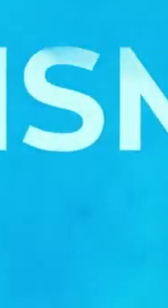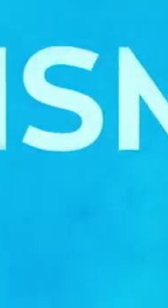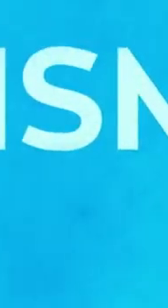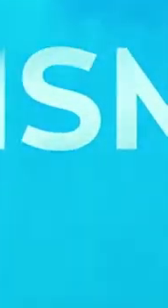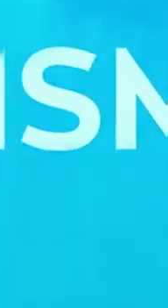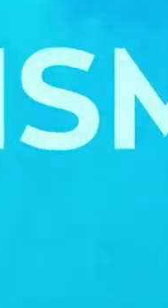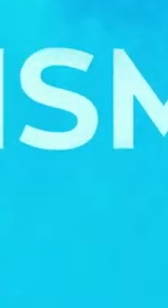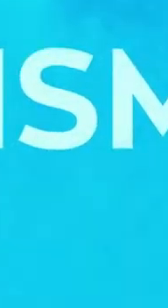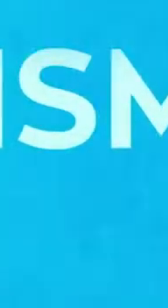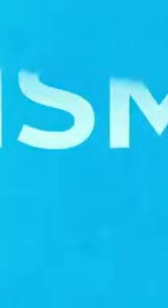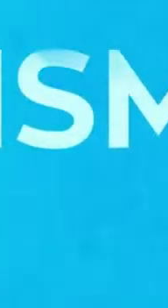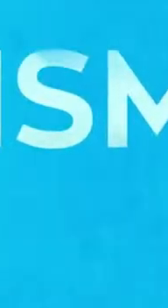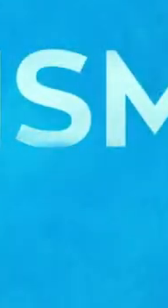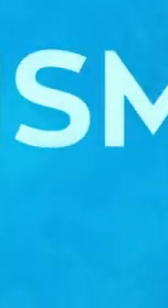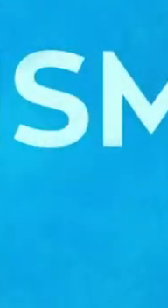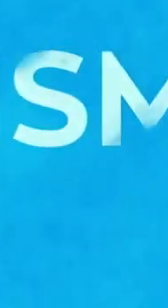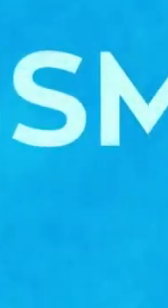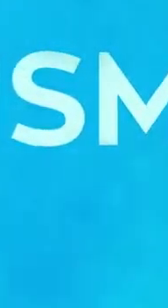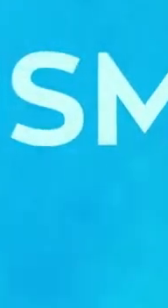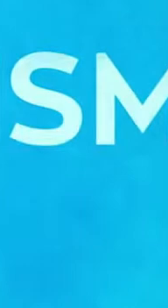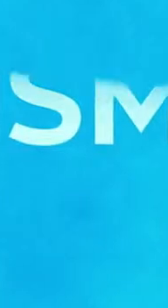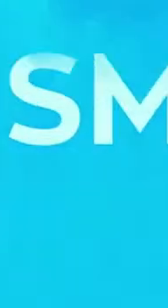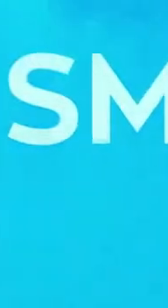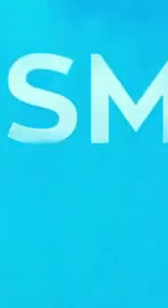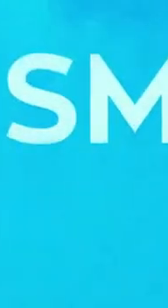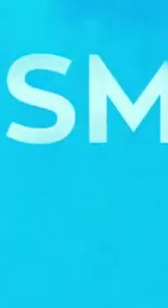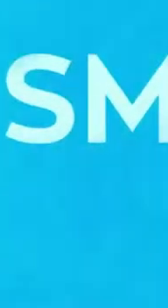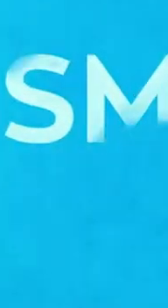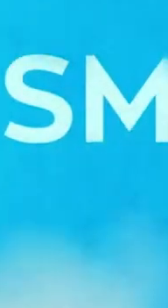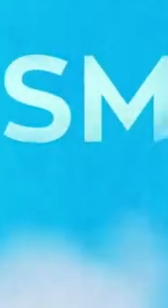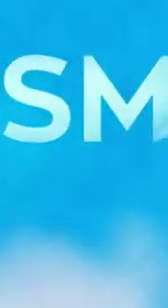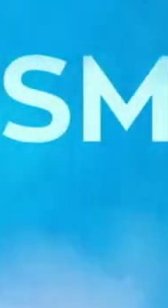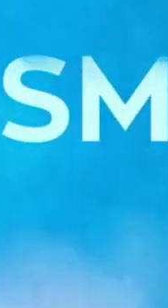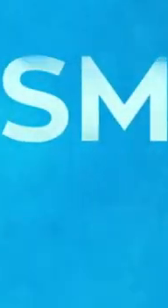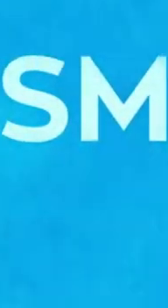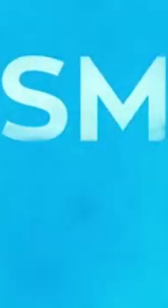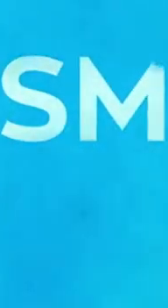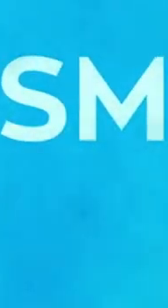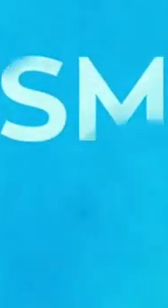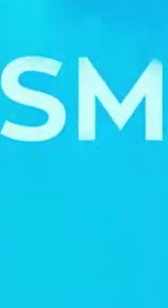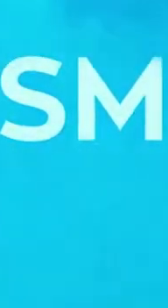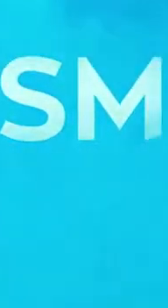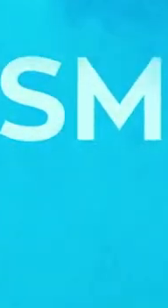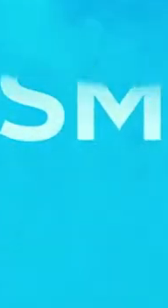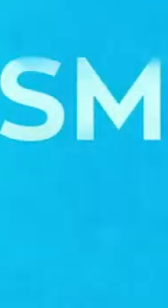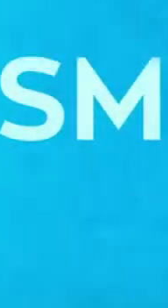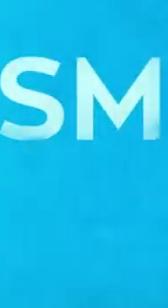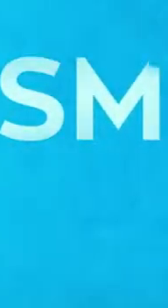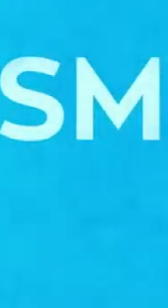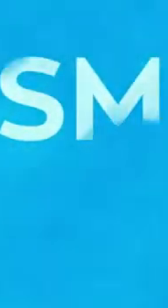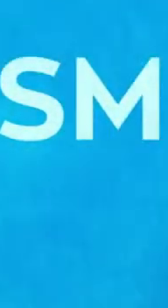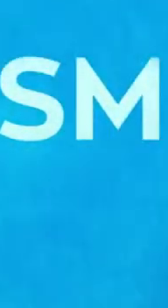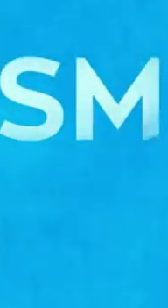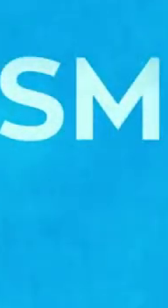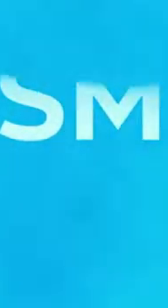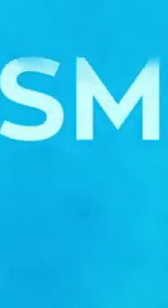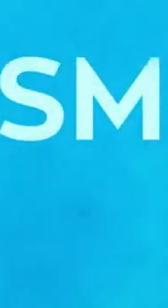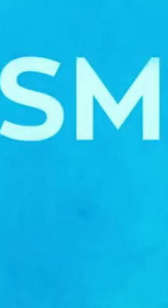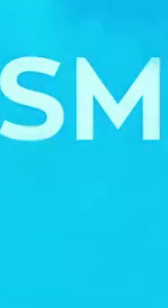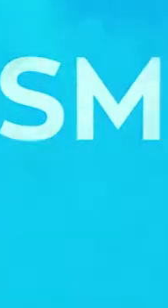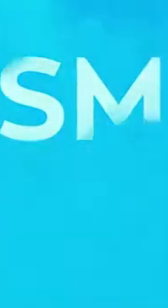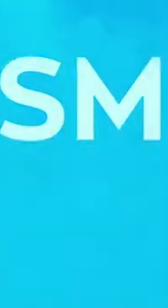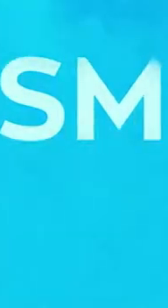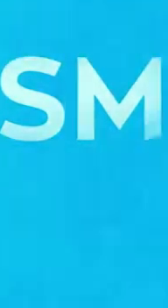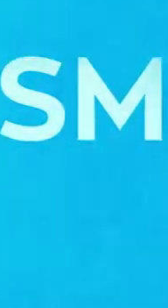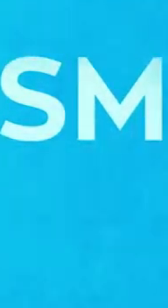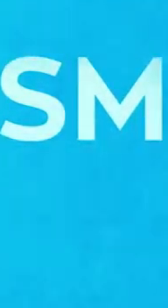so uh Chang for the sake of time we're not going to be able to do a lot of sharing although we have much to say but